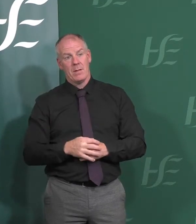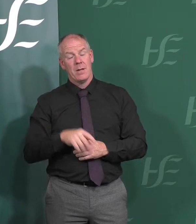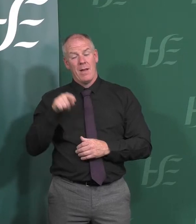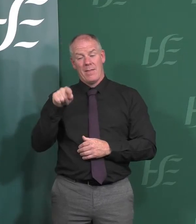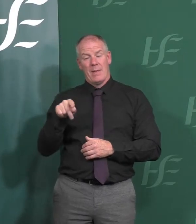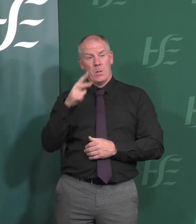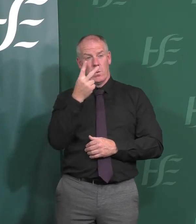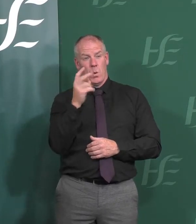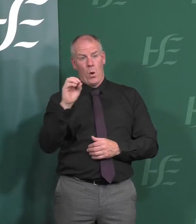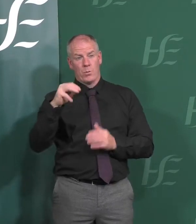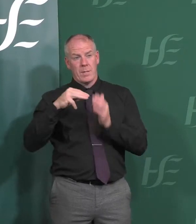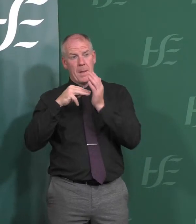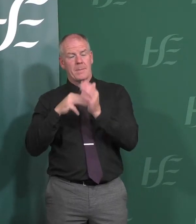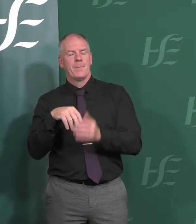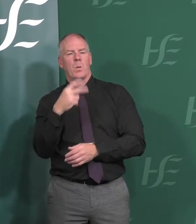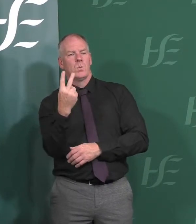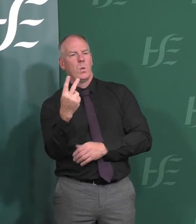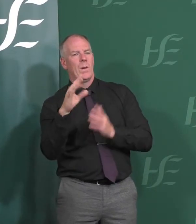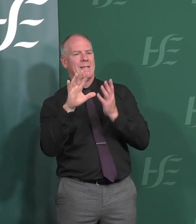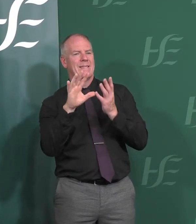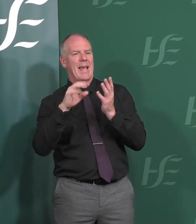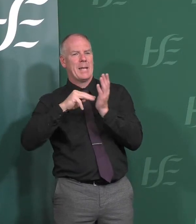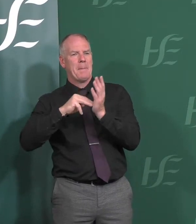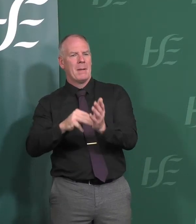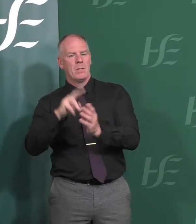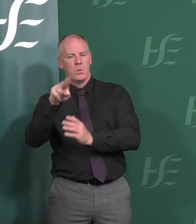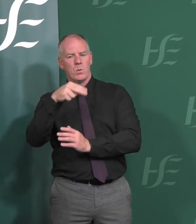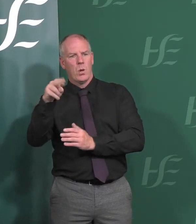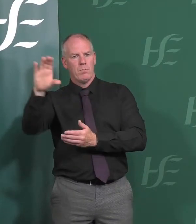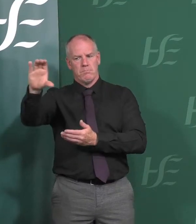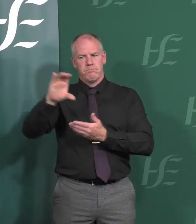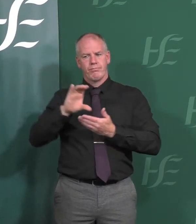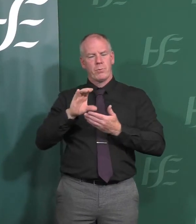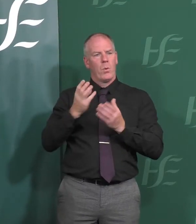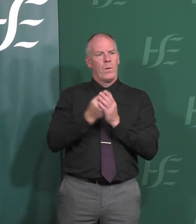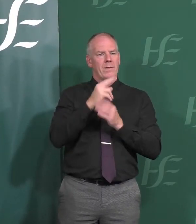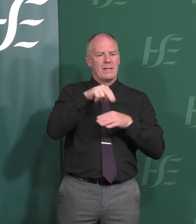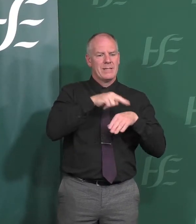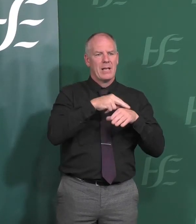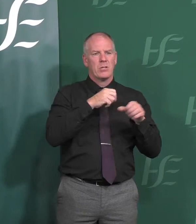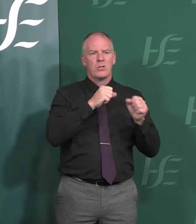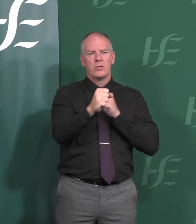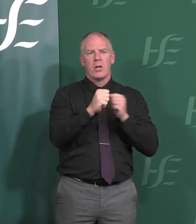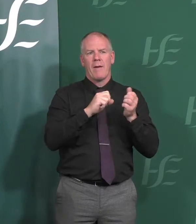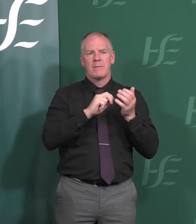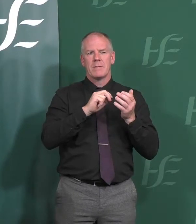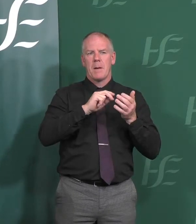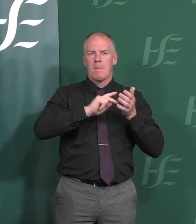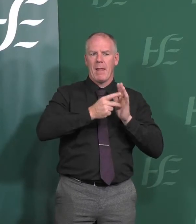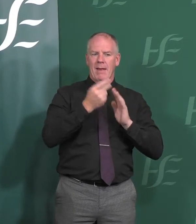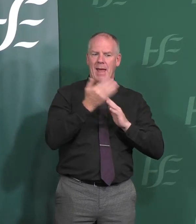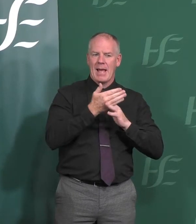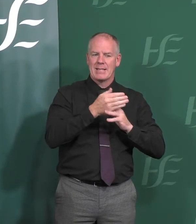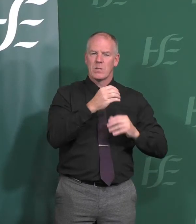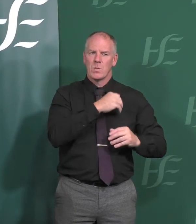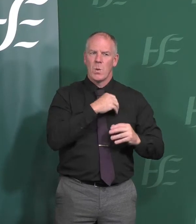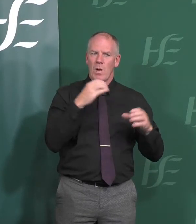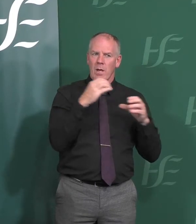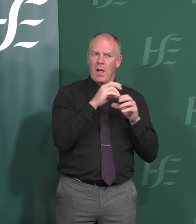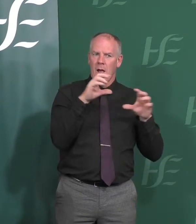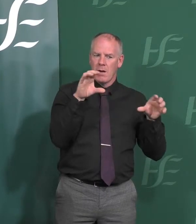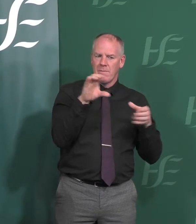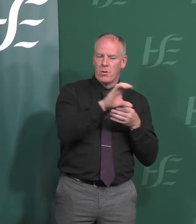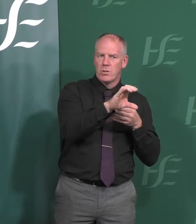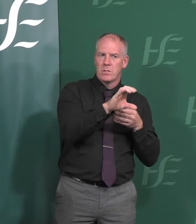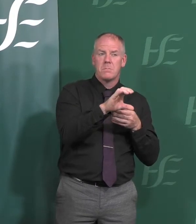€210 million provided in the National Service Plan, the Access to Care Fund. We're finalising some details